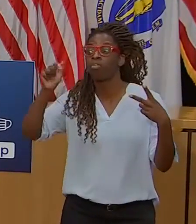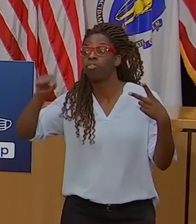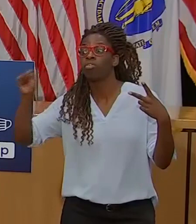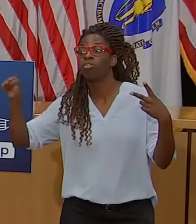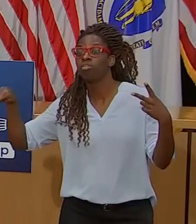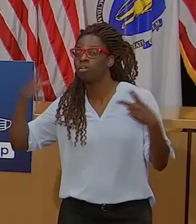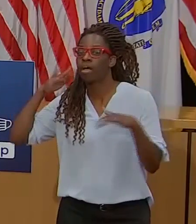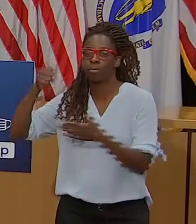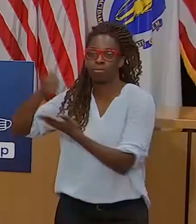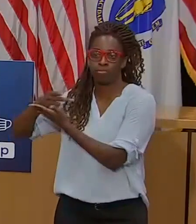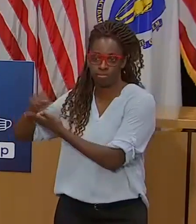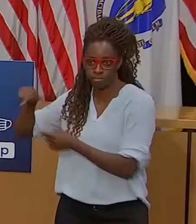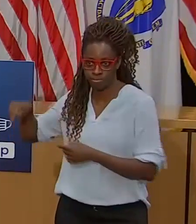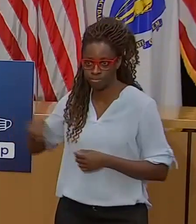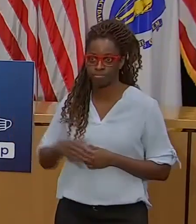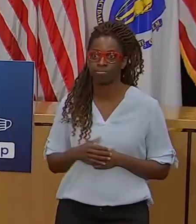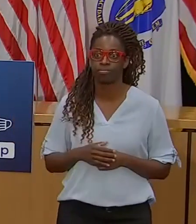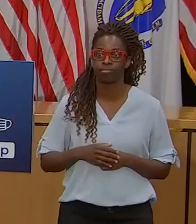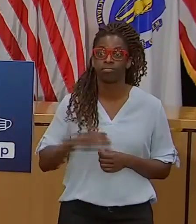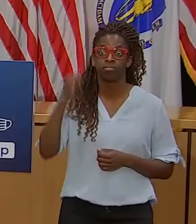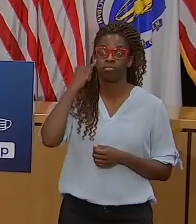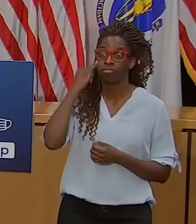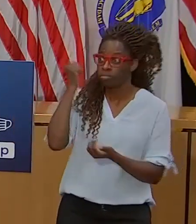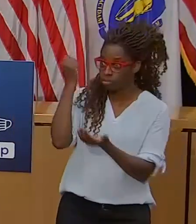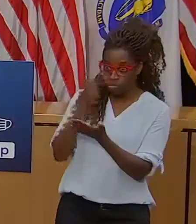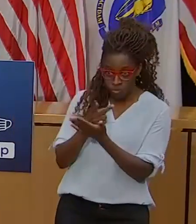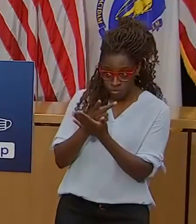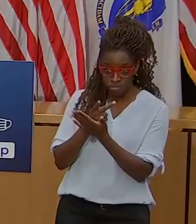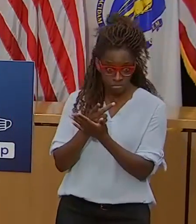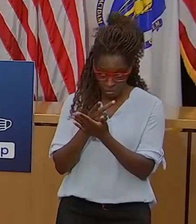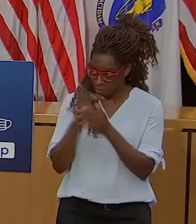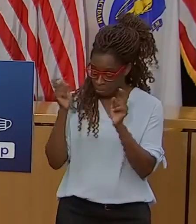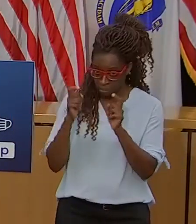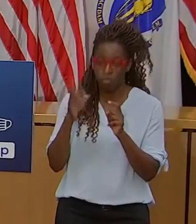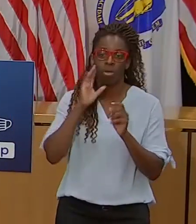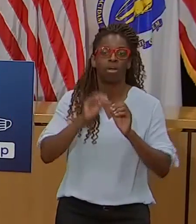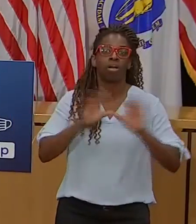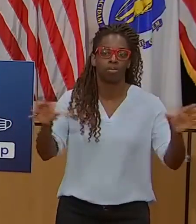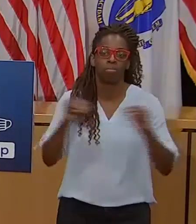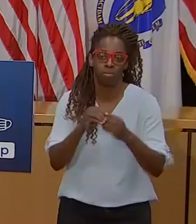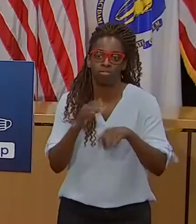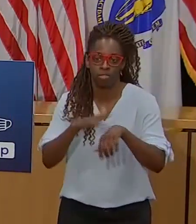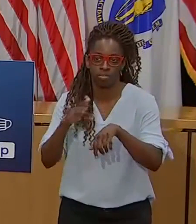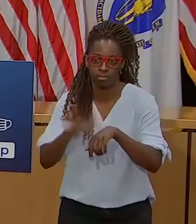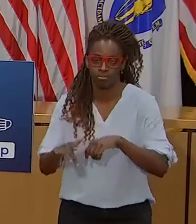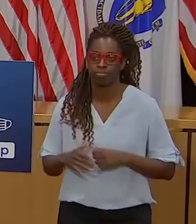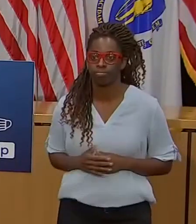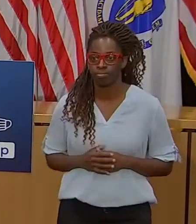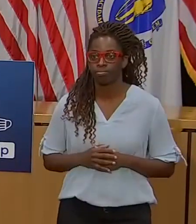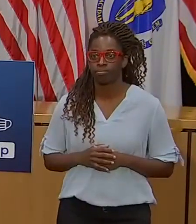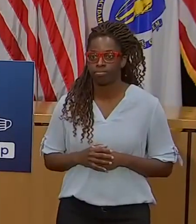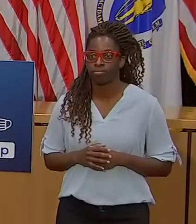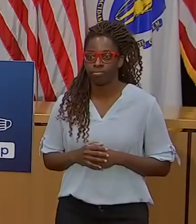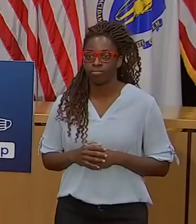states. We're going to ask the public to be patient and to get their information from a trusted source.